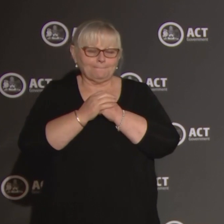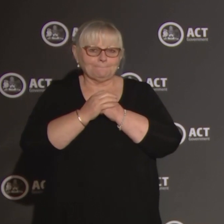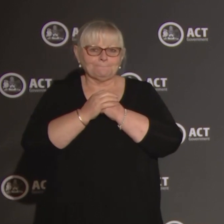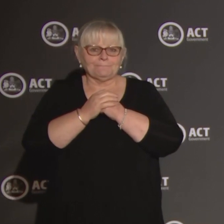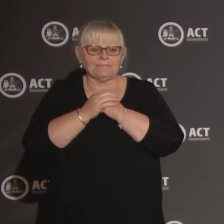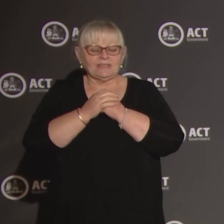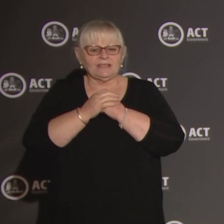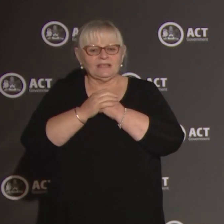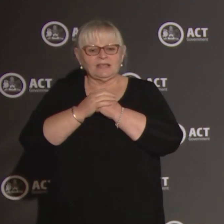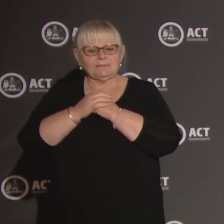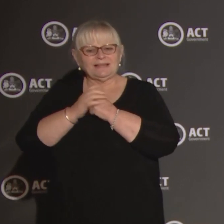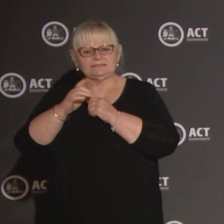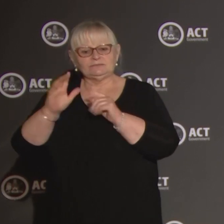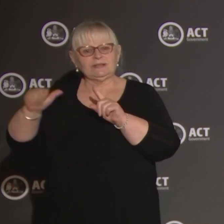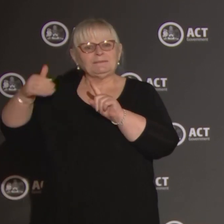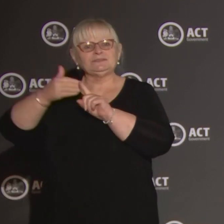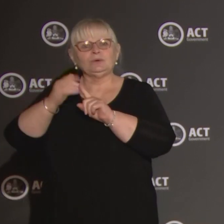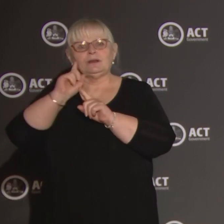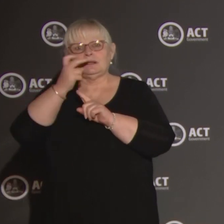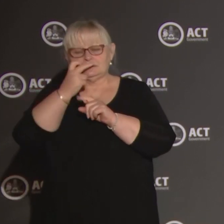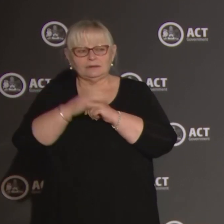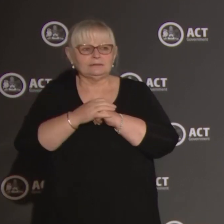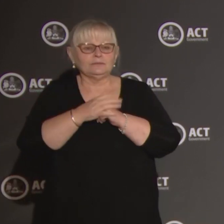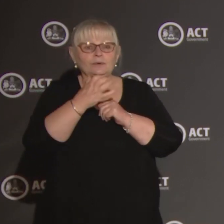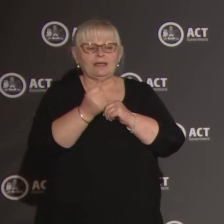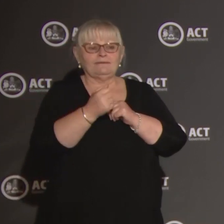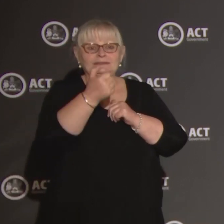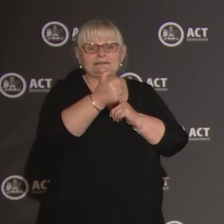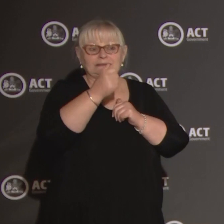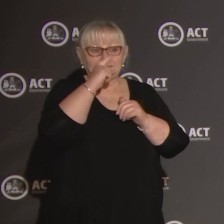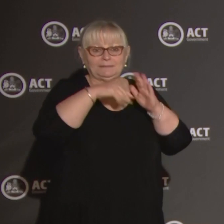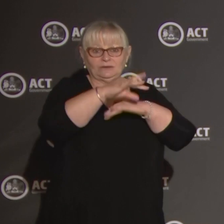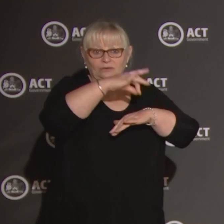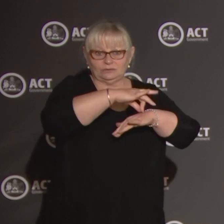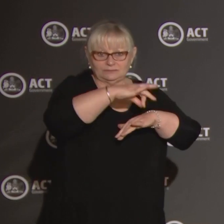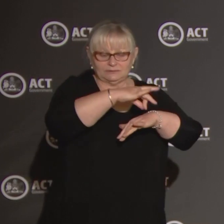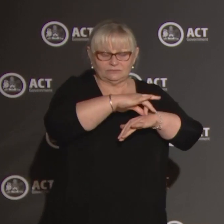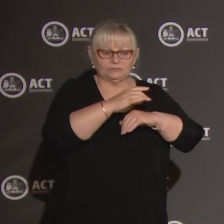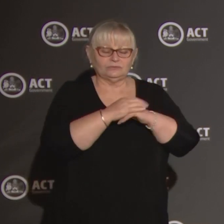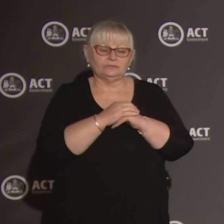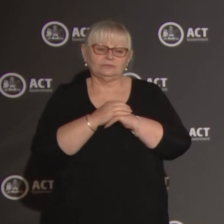To 8 p.m. last night, there were 16 people in our hospitals.